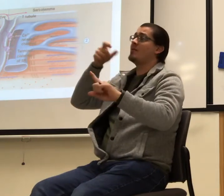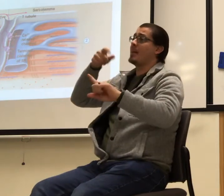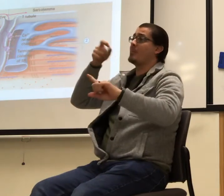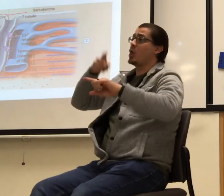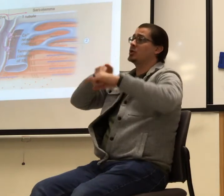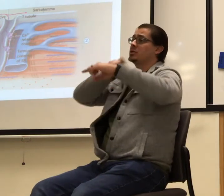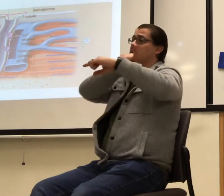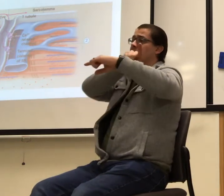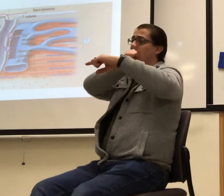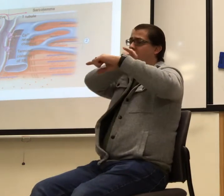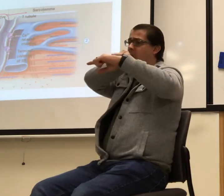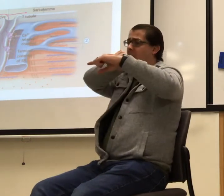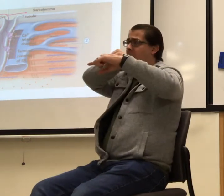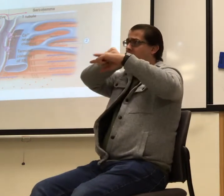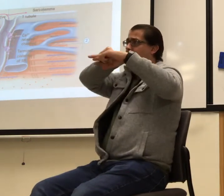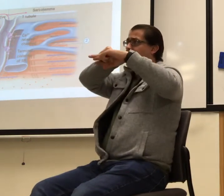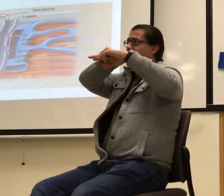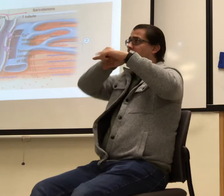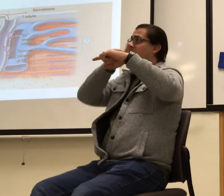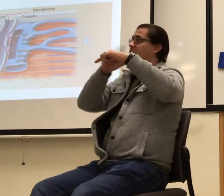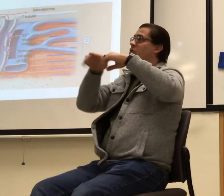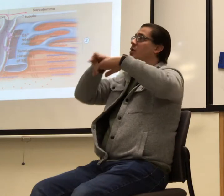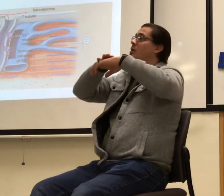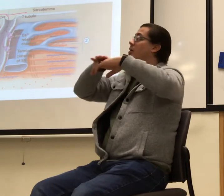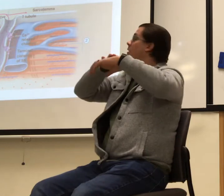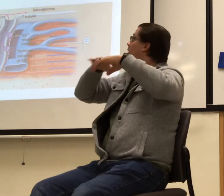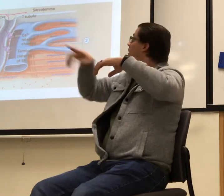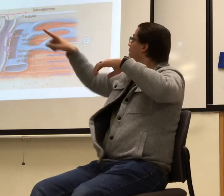The nerve impulse first